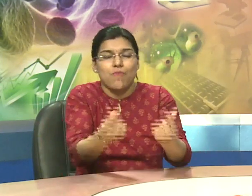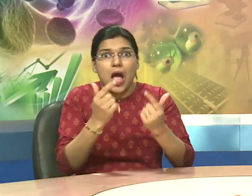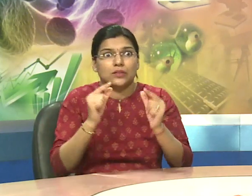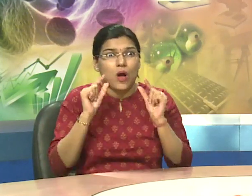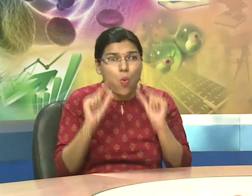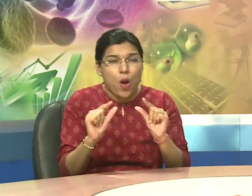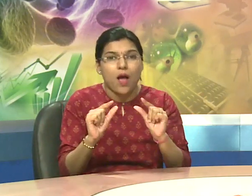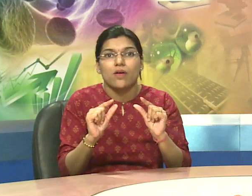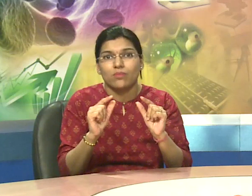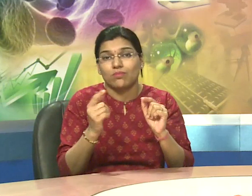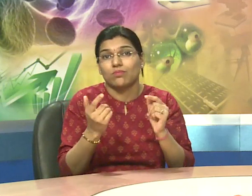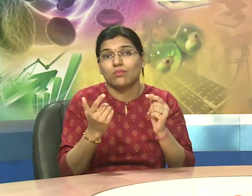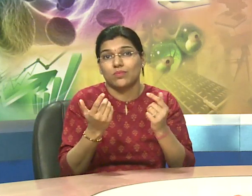For example,